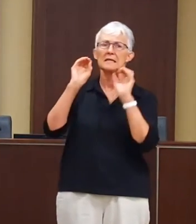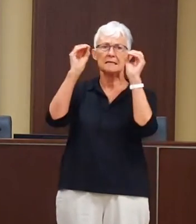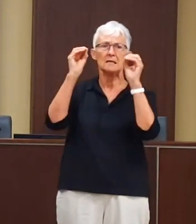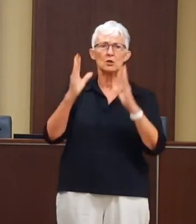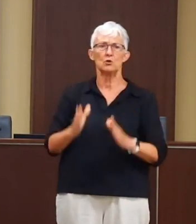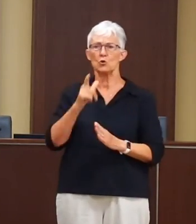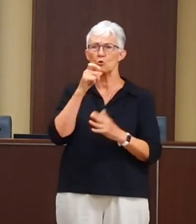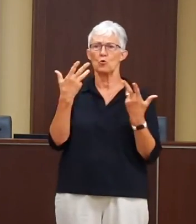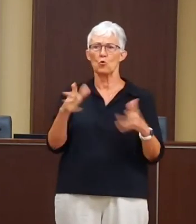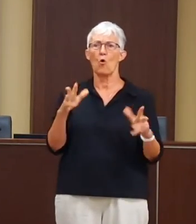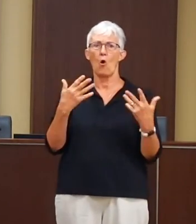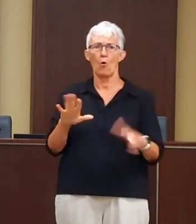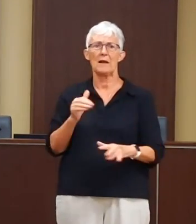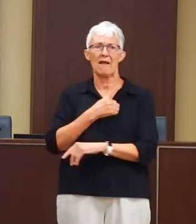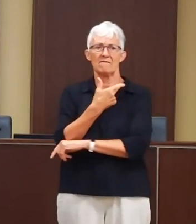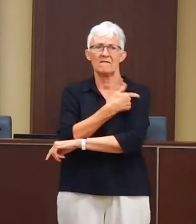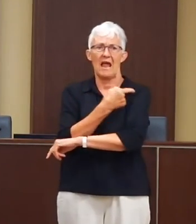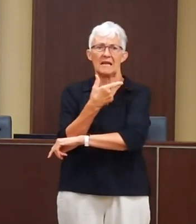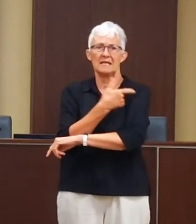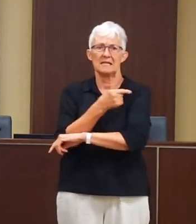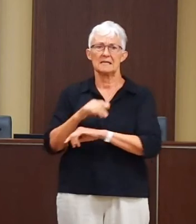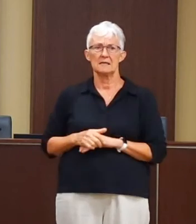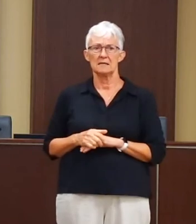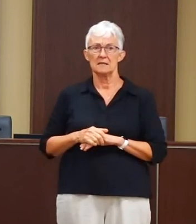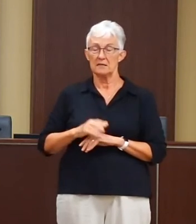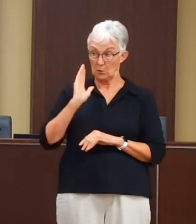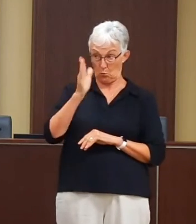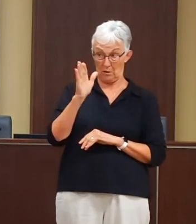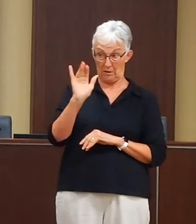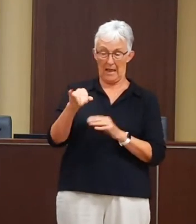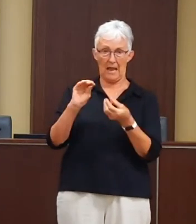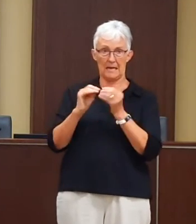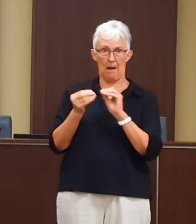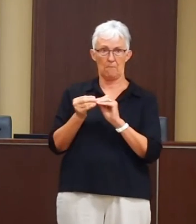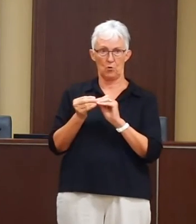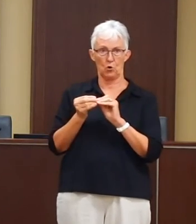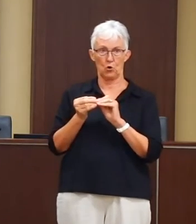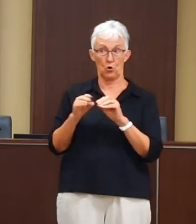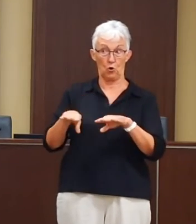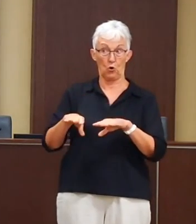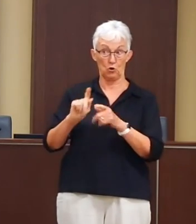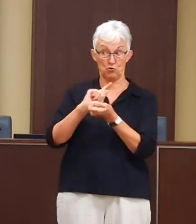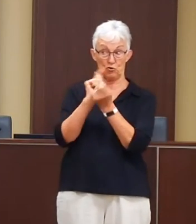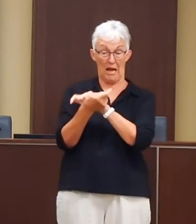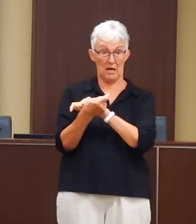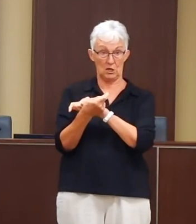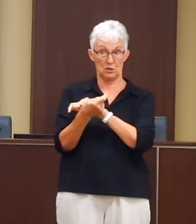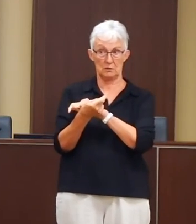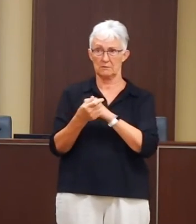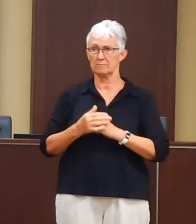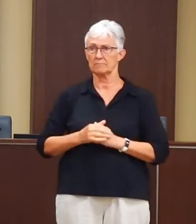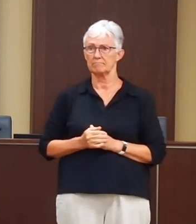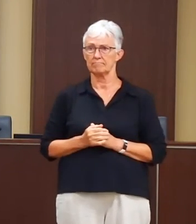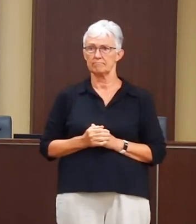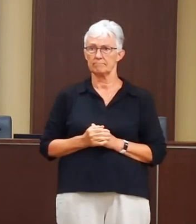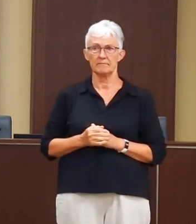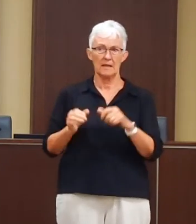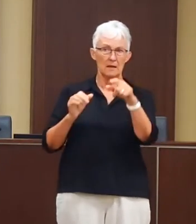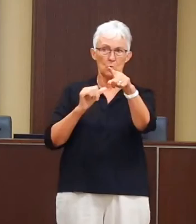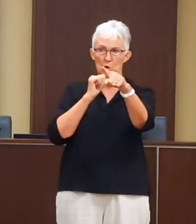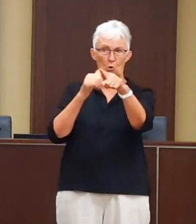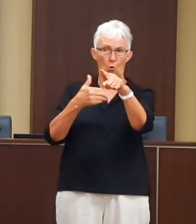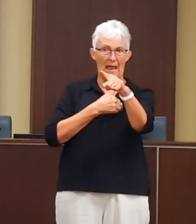any indication that that number would change since vaccines have been open to that age group for the longest? Good question. Wendy, do we? I don't believe we have that